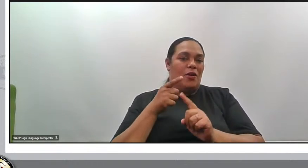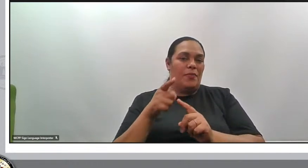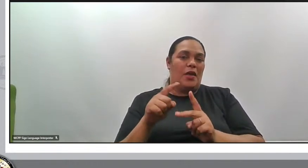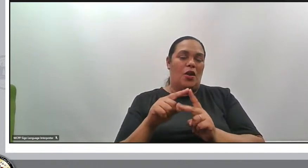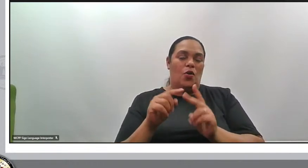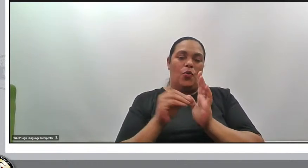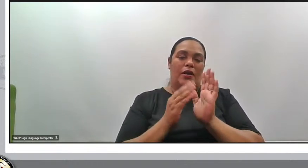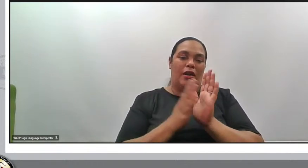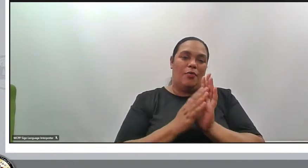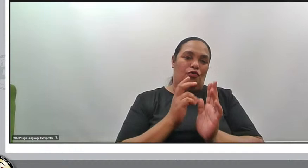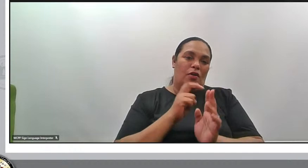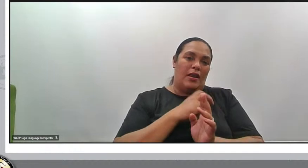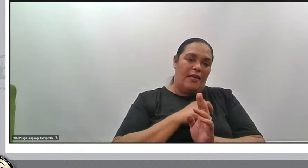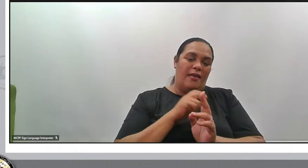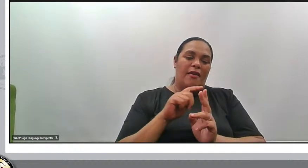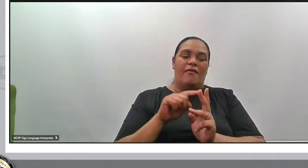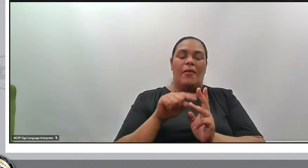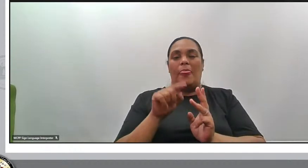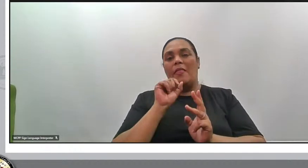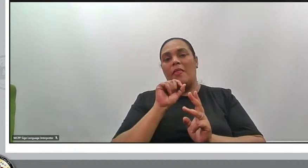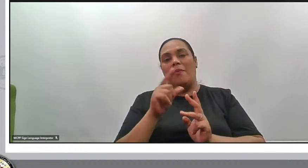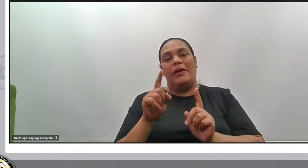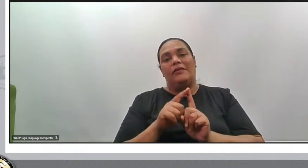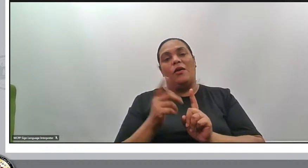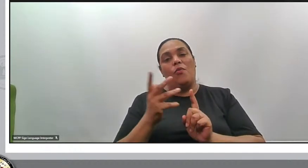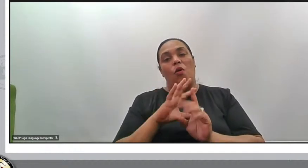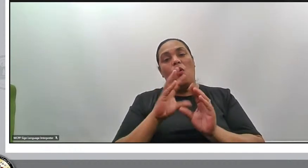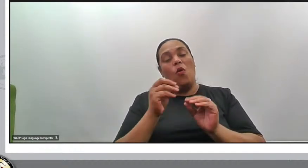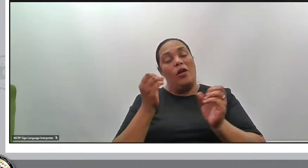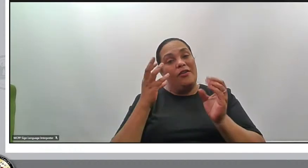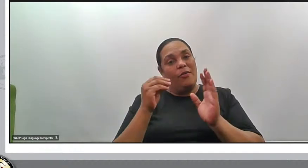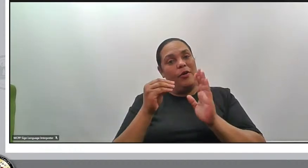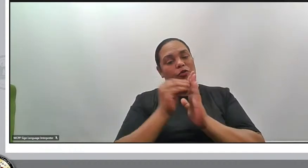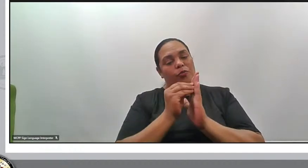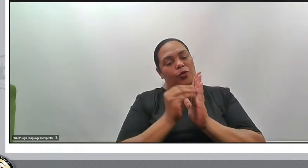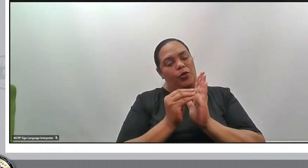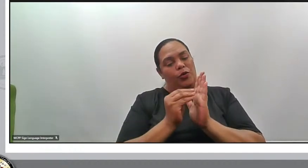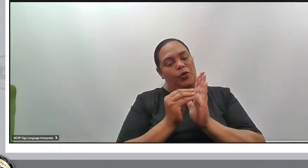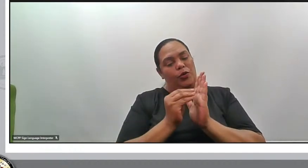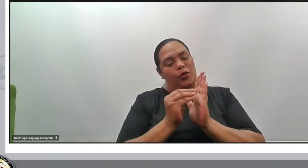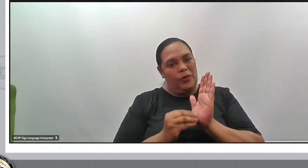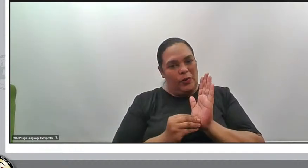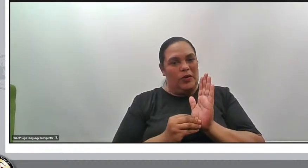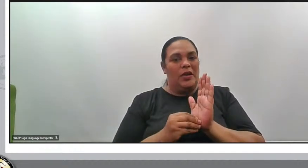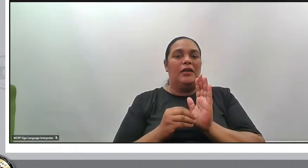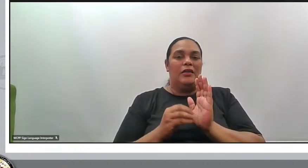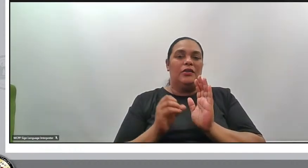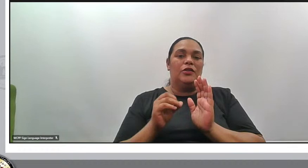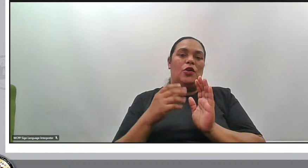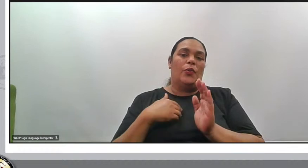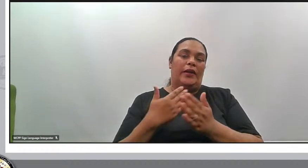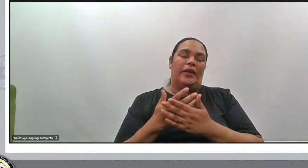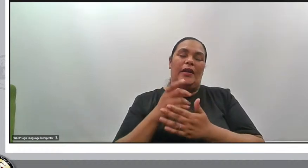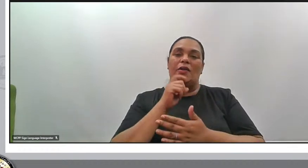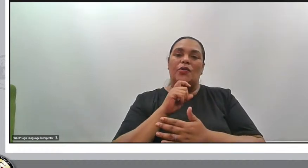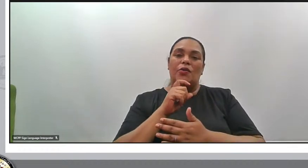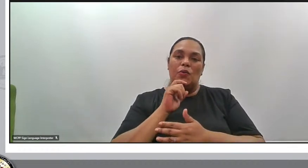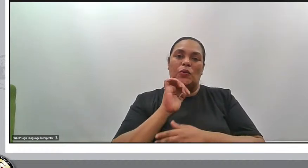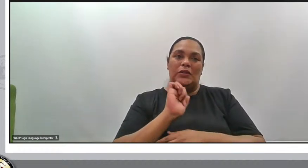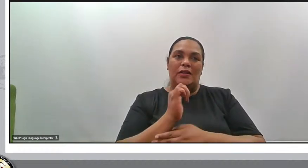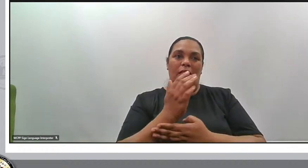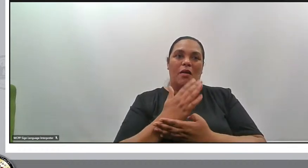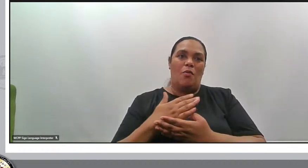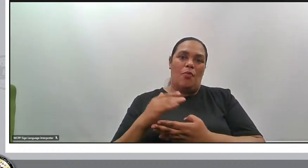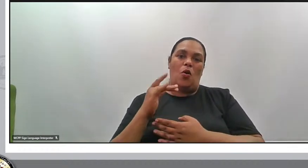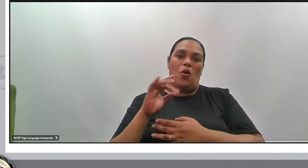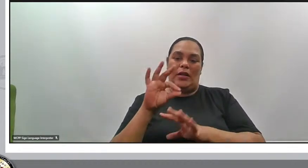the leave from there, and this is also where all of the data is stored in the back end so that we are able to use that as part of